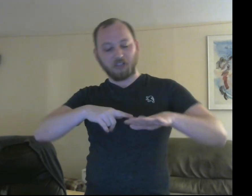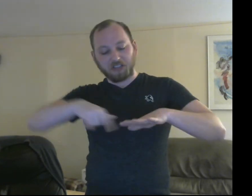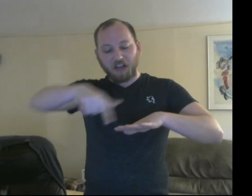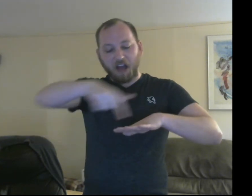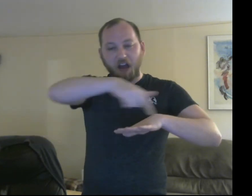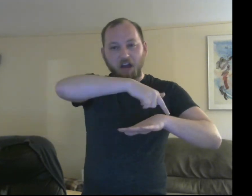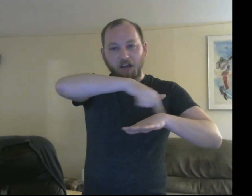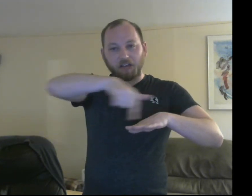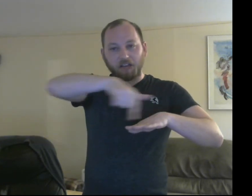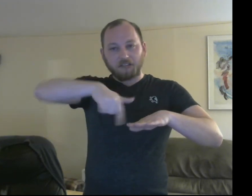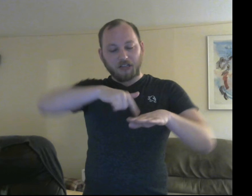walking sometimes.